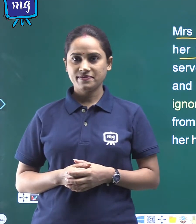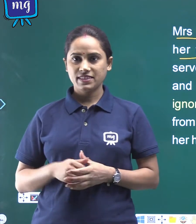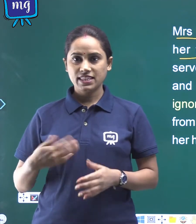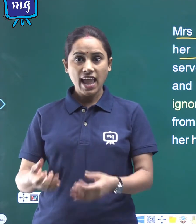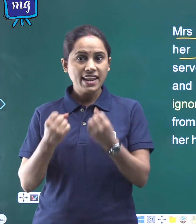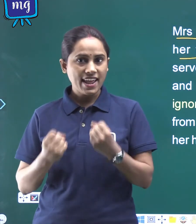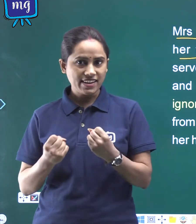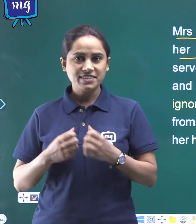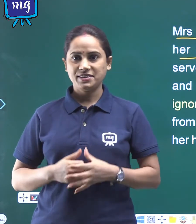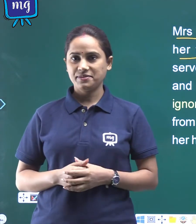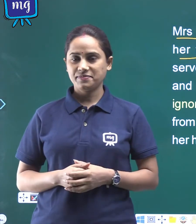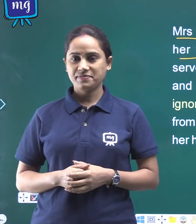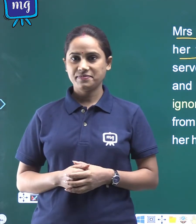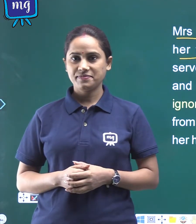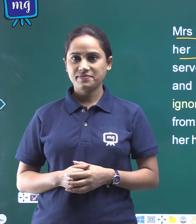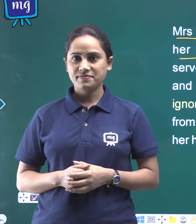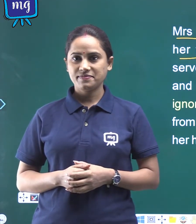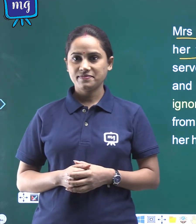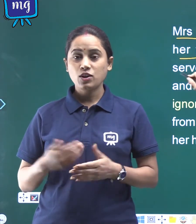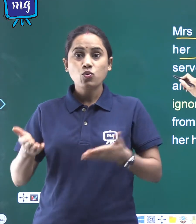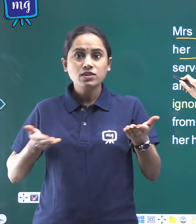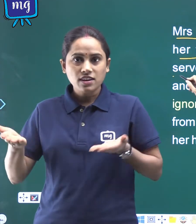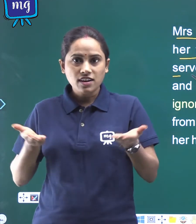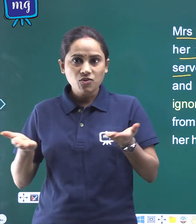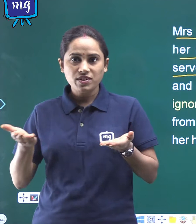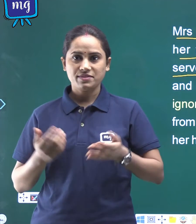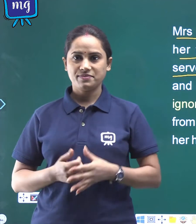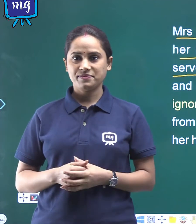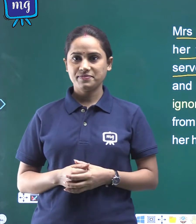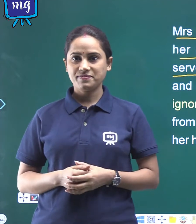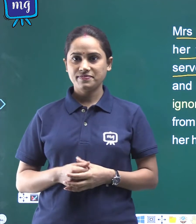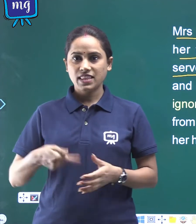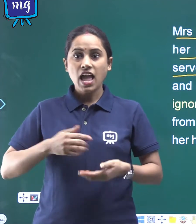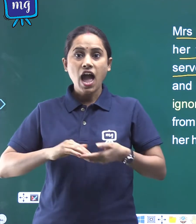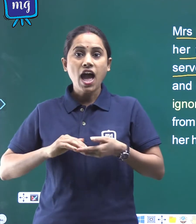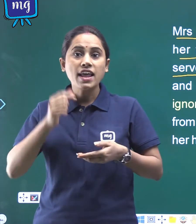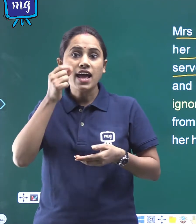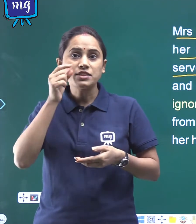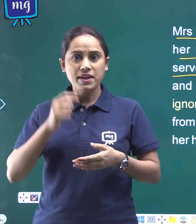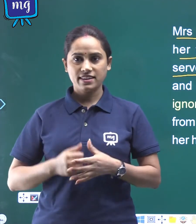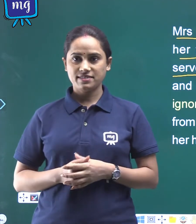and energy to serve her husband,